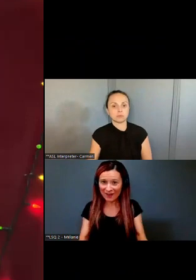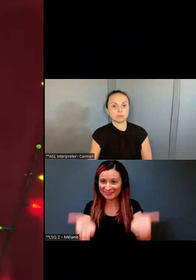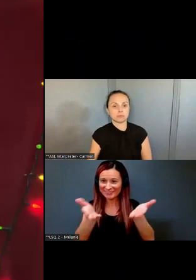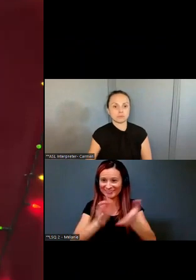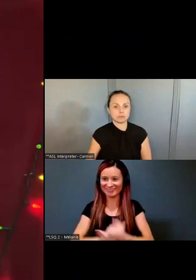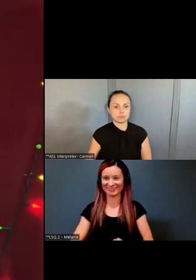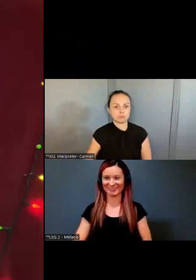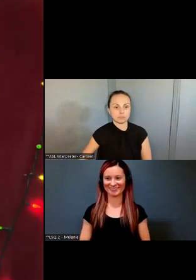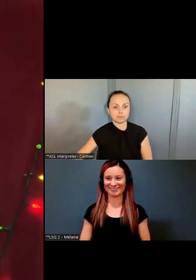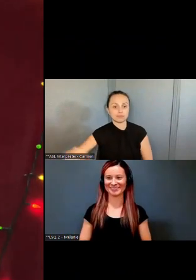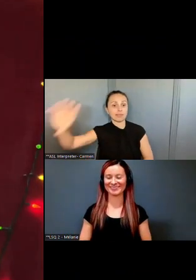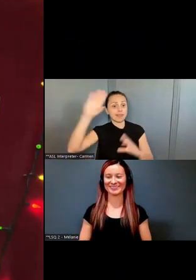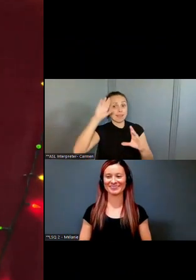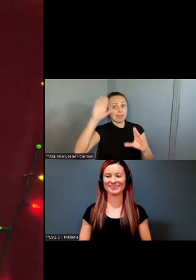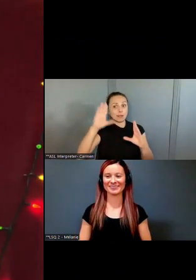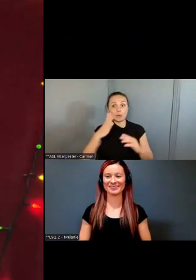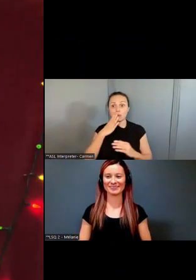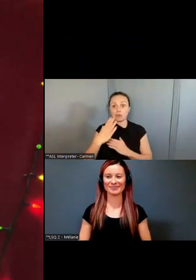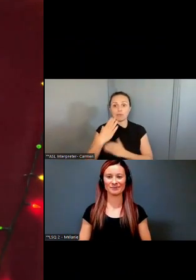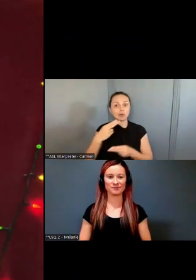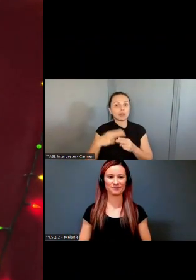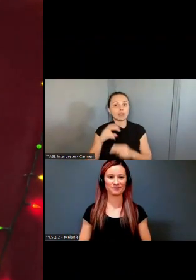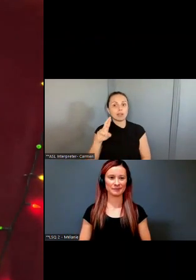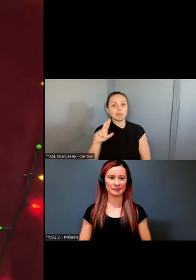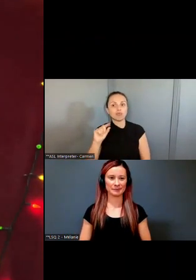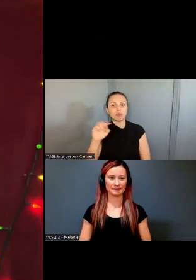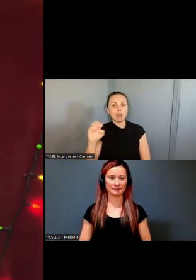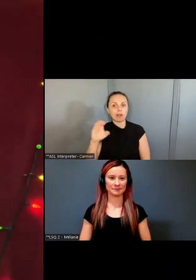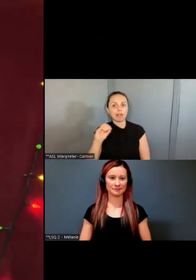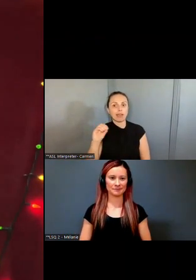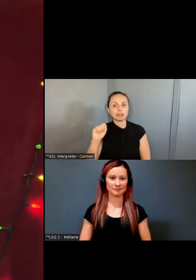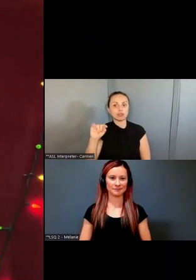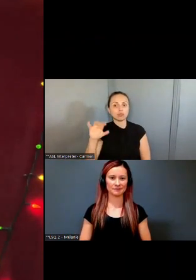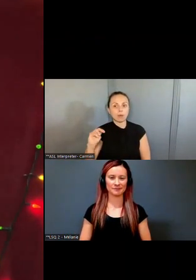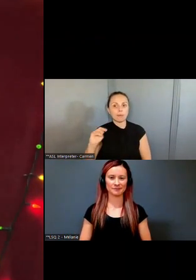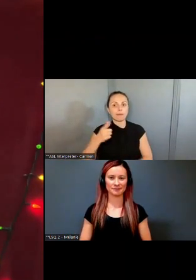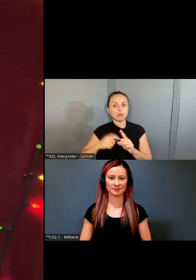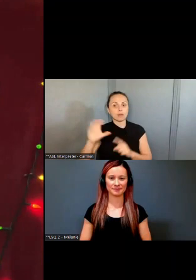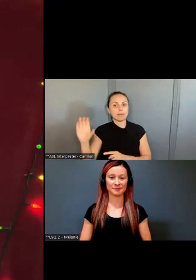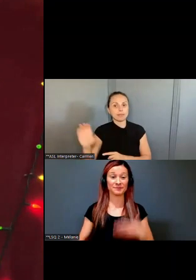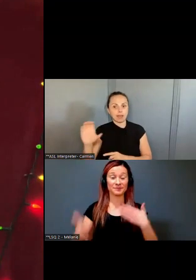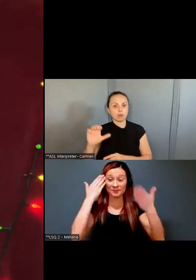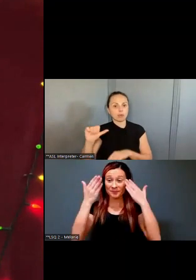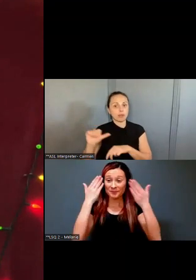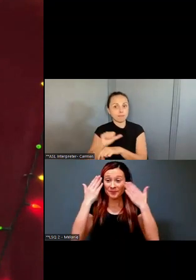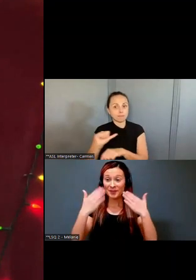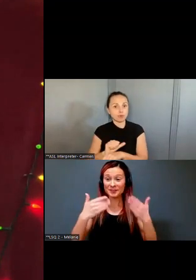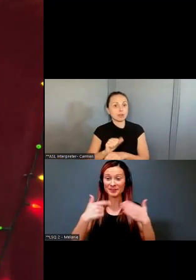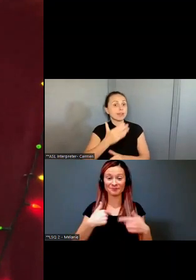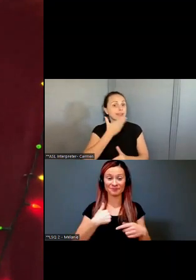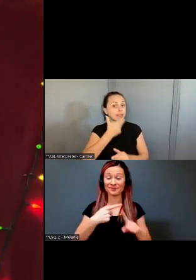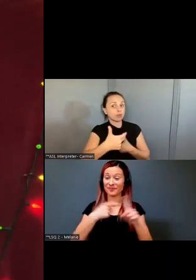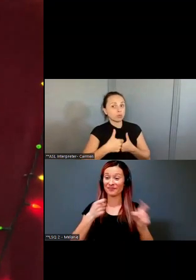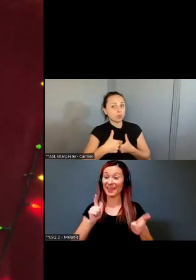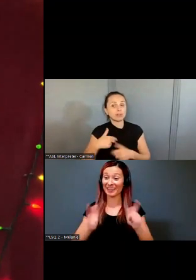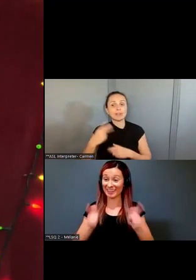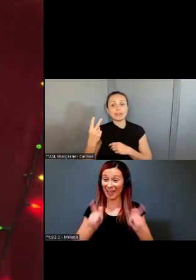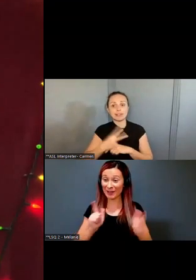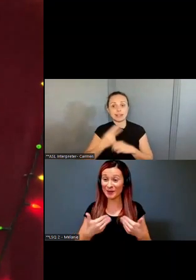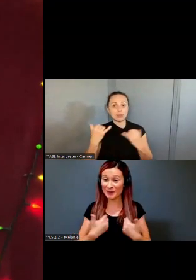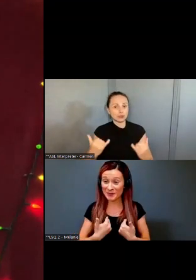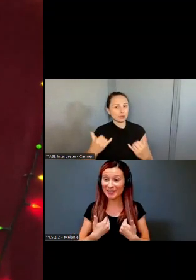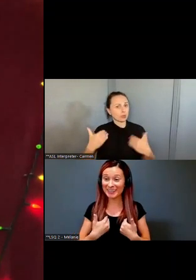Hi, good morning. We're Rattle and Strum from Calgary, Alberta. Thanks for joining us on day 2 of